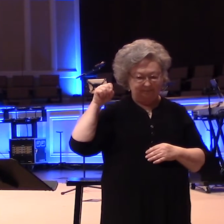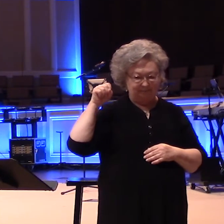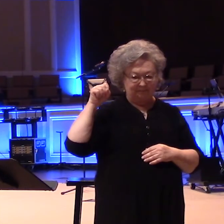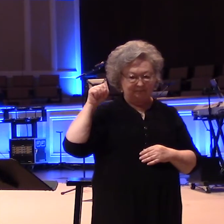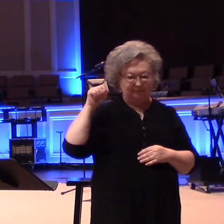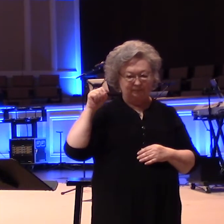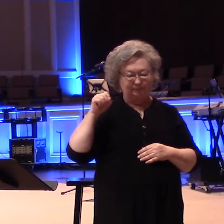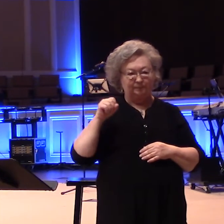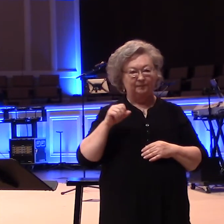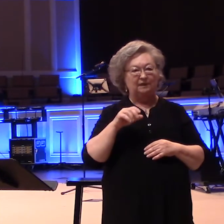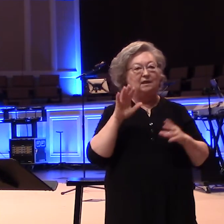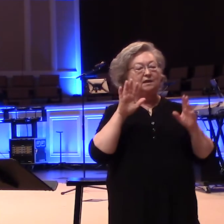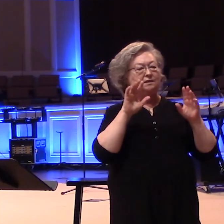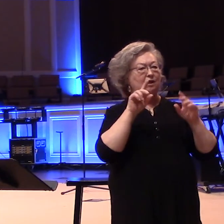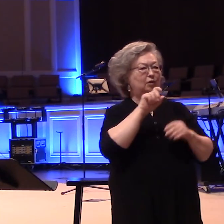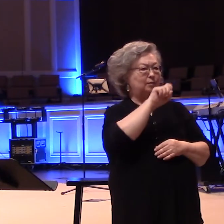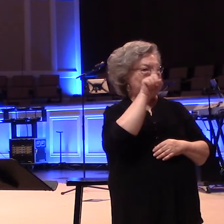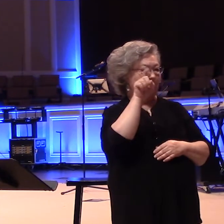Here's a question.